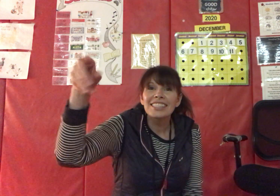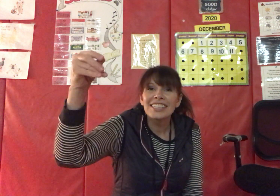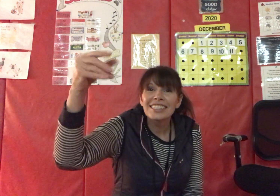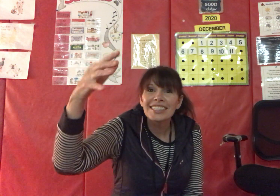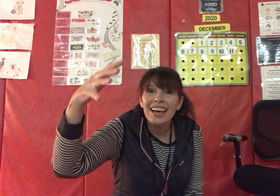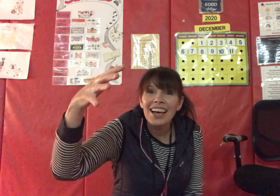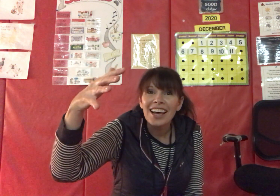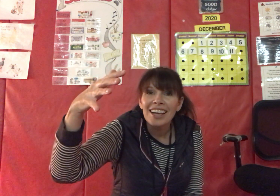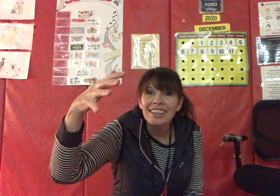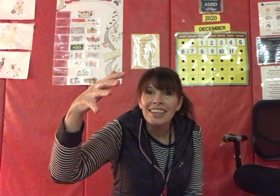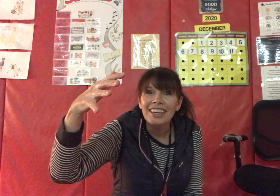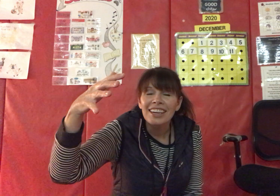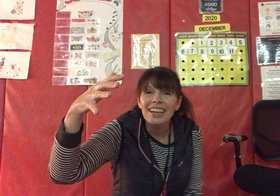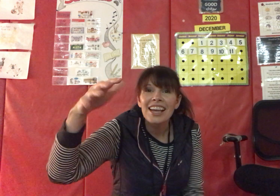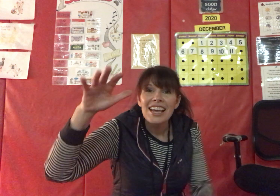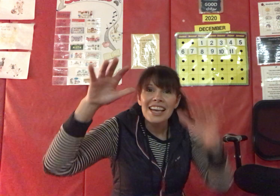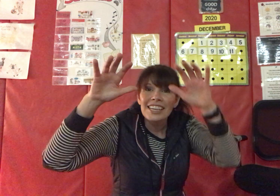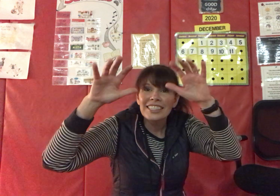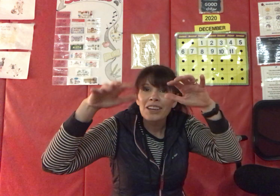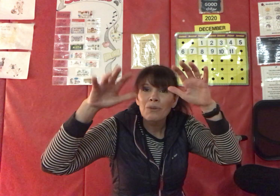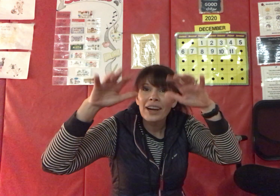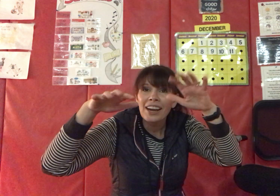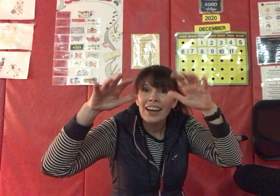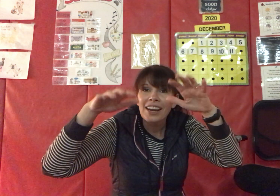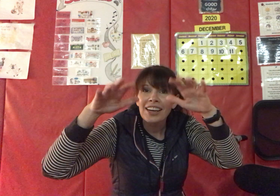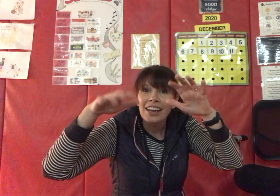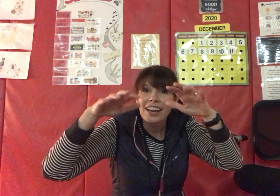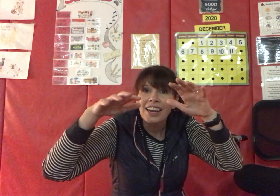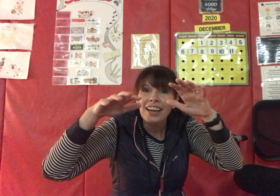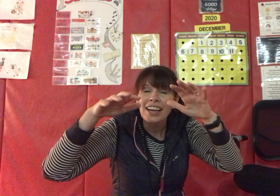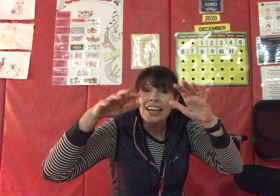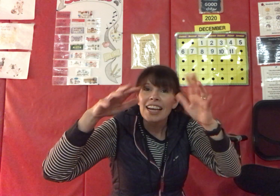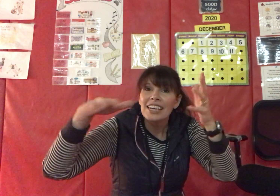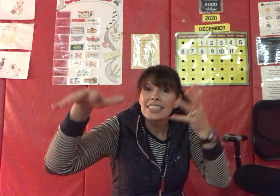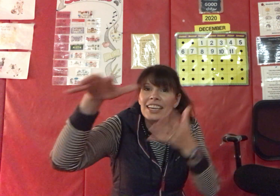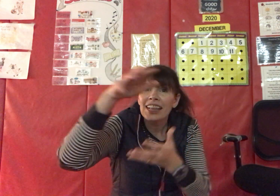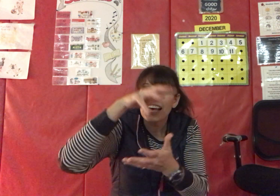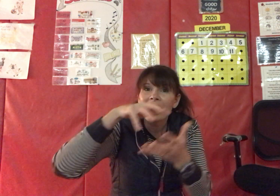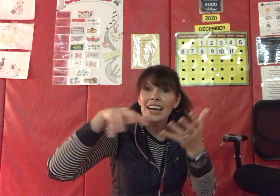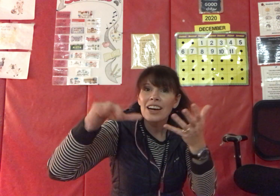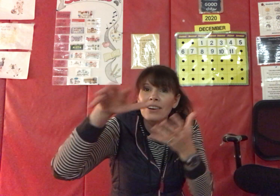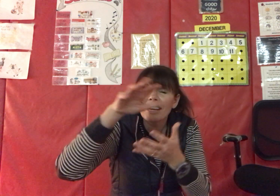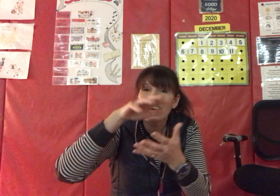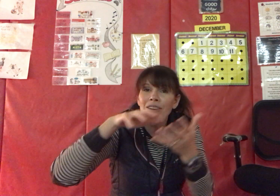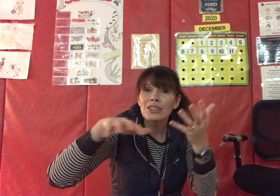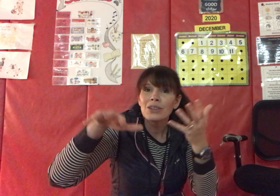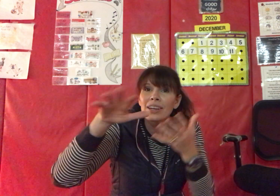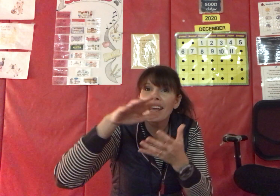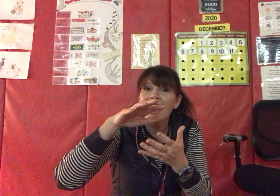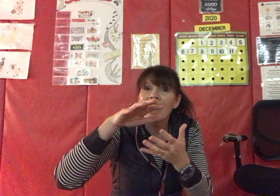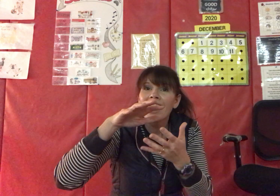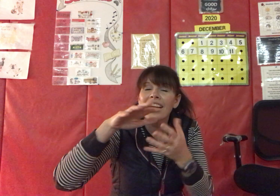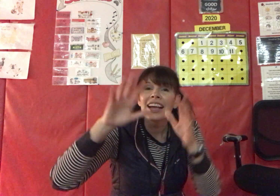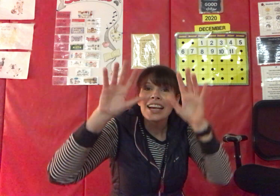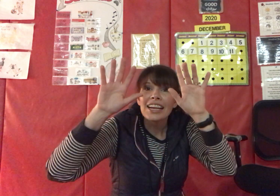it sunny? Is it raining? Is it cloudy out today? Is